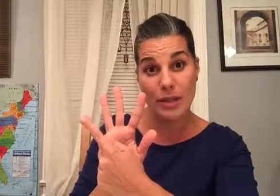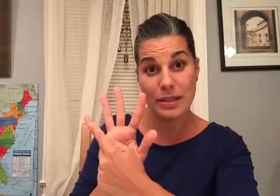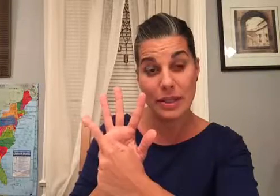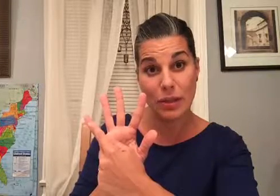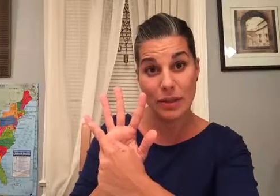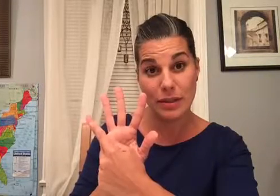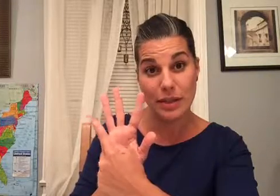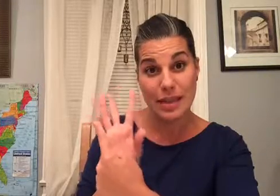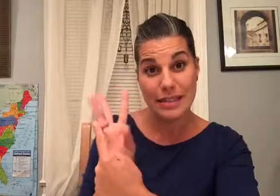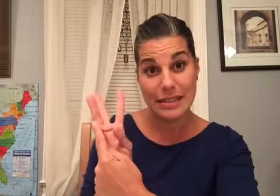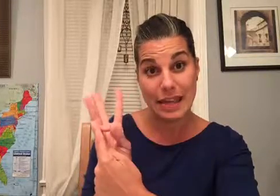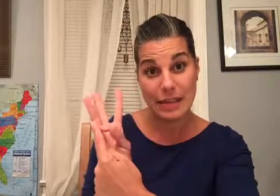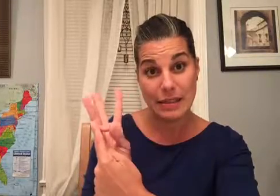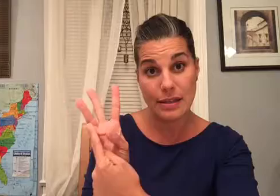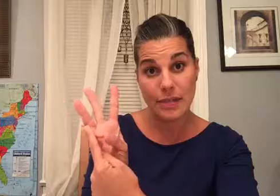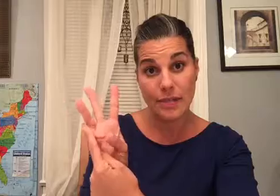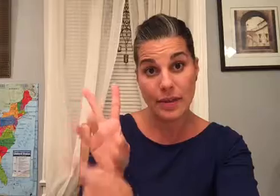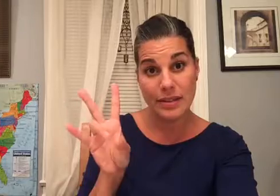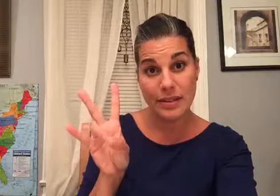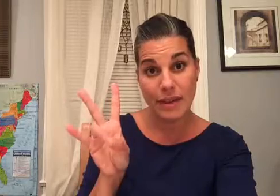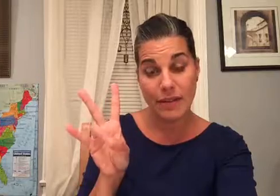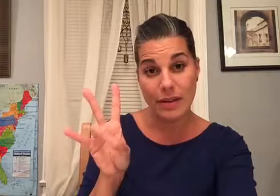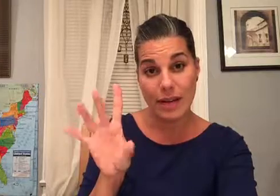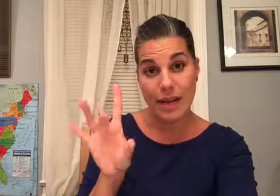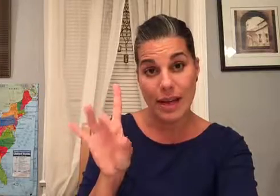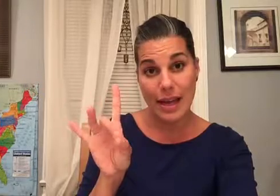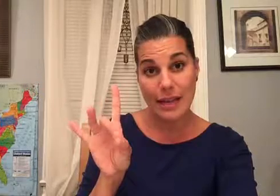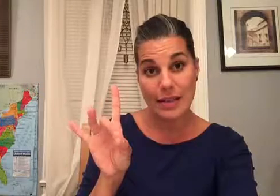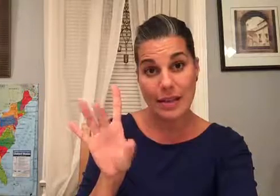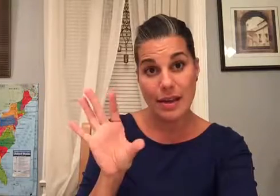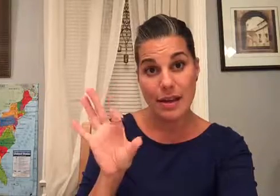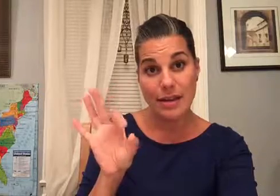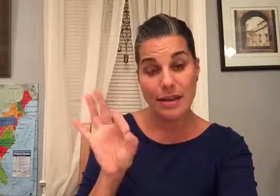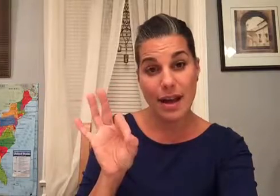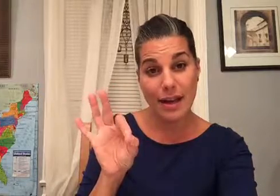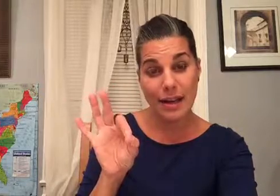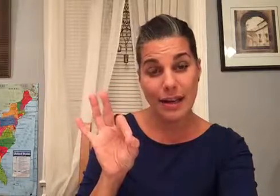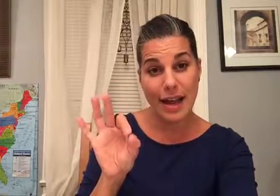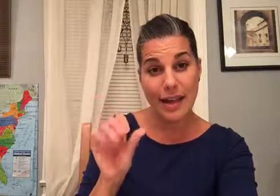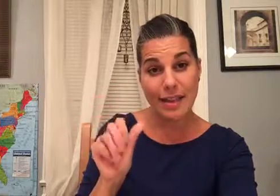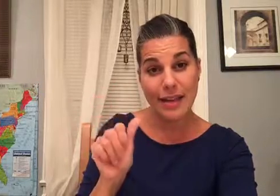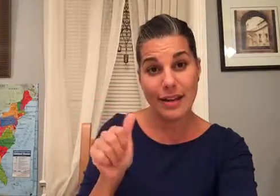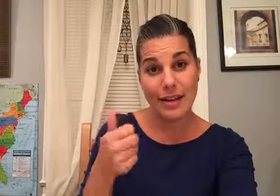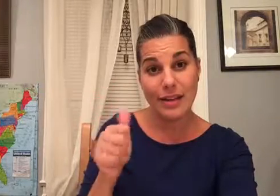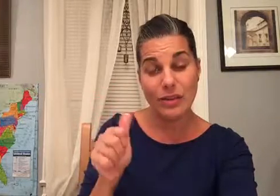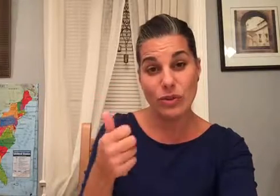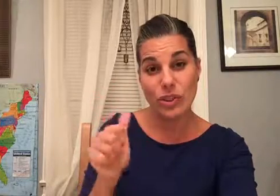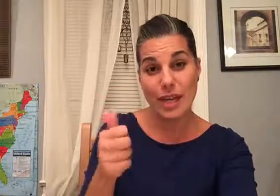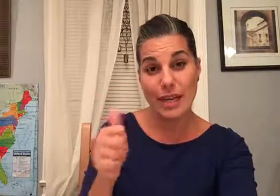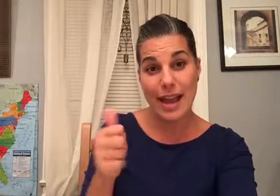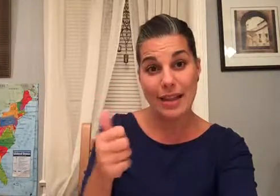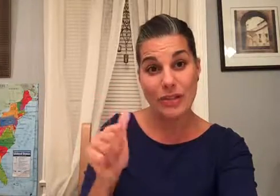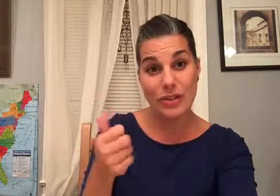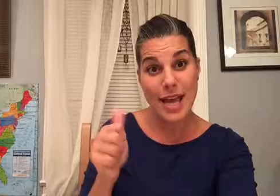in sequence. 6, 7, 8, 9, and then you shake an A for